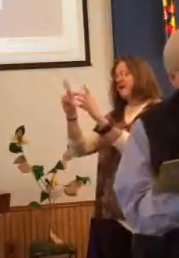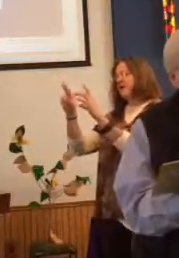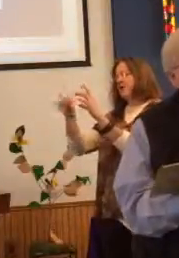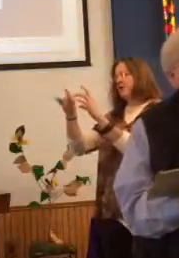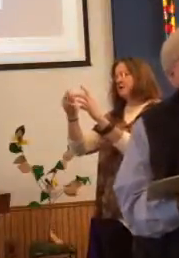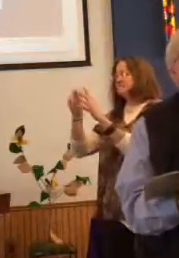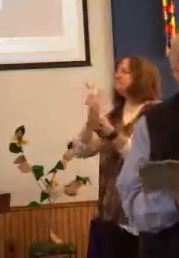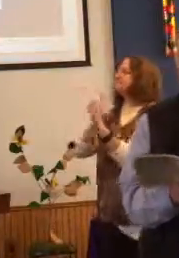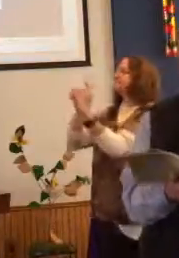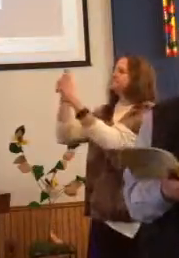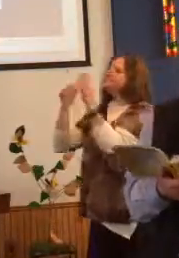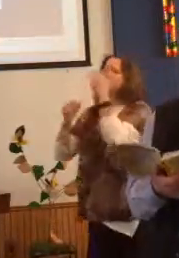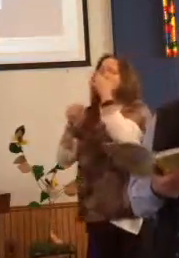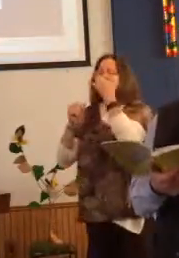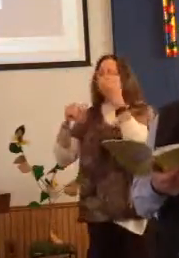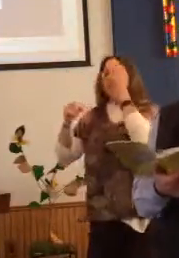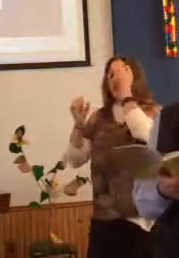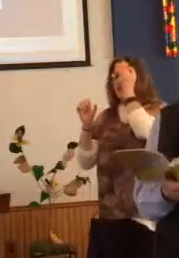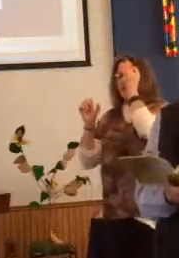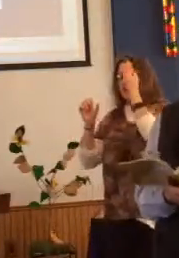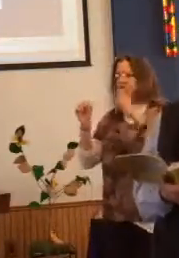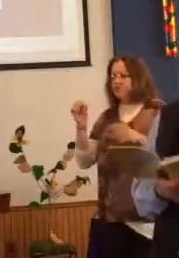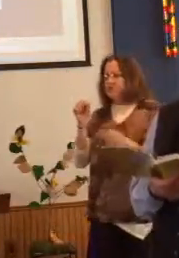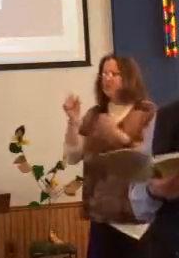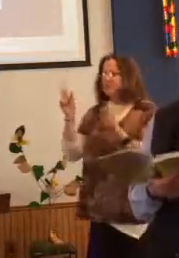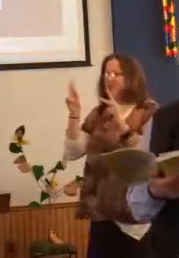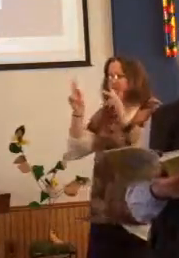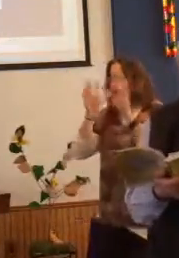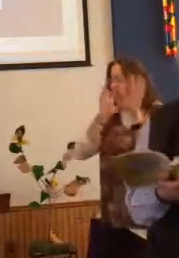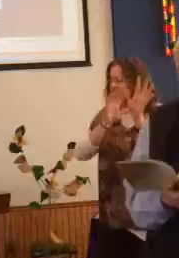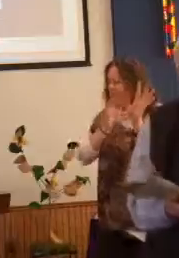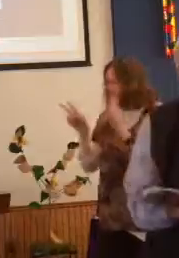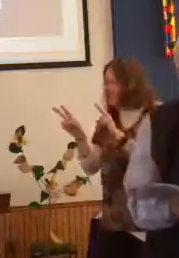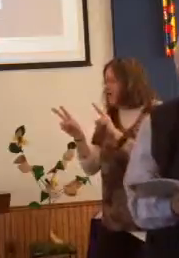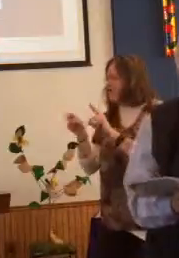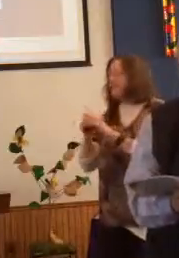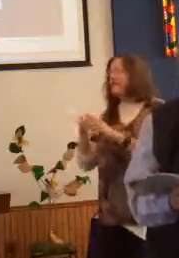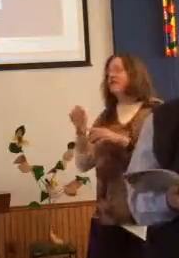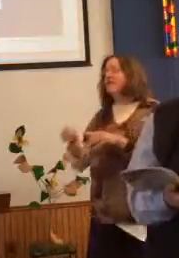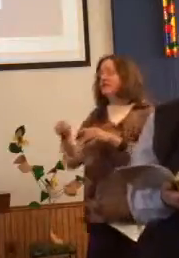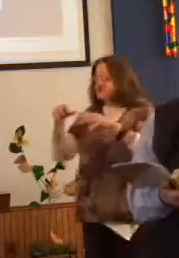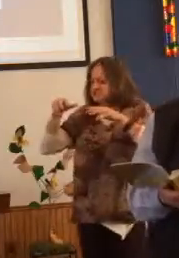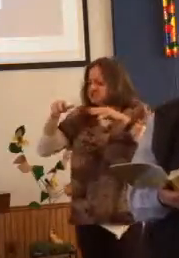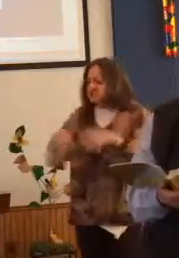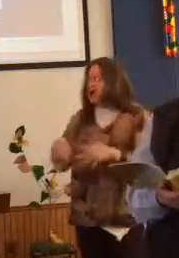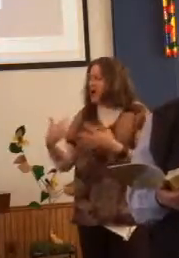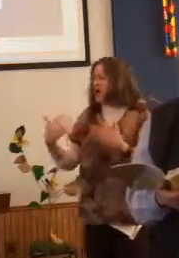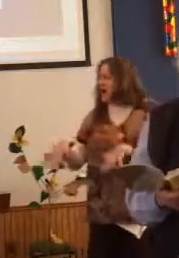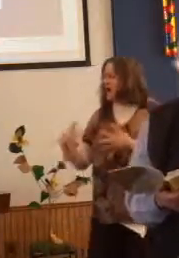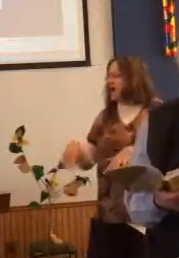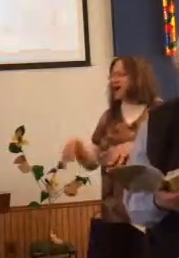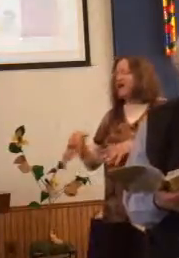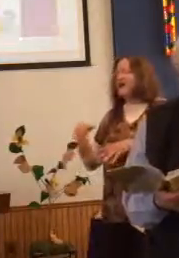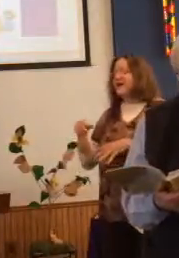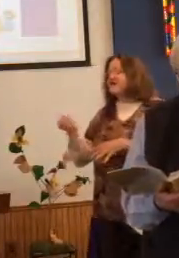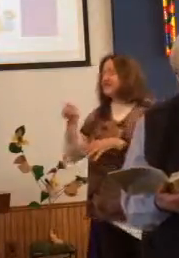Stripe's answer shocked them all, including himself. "We can